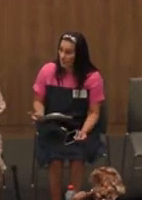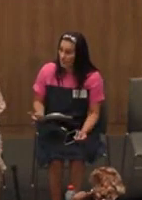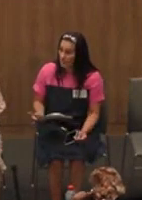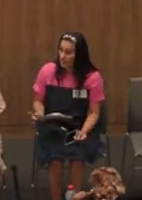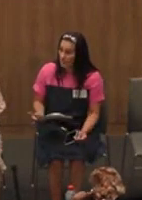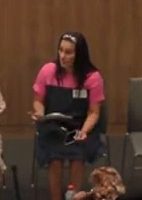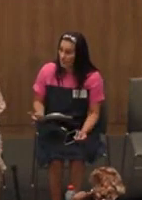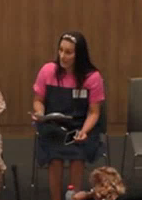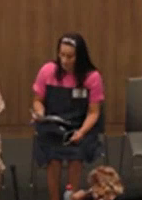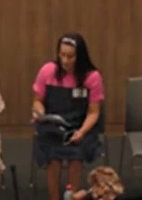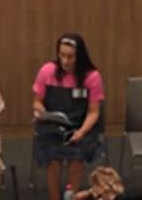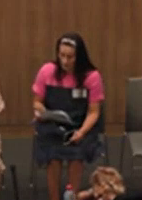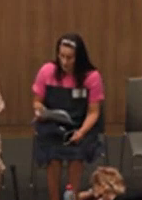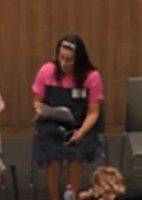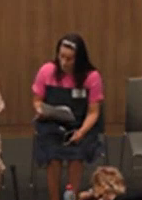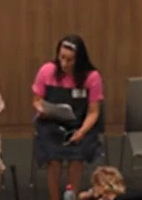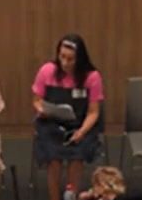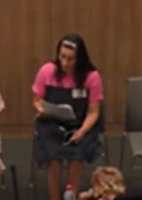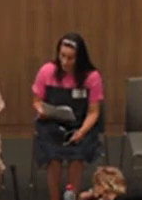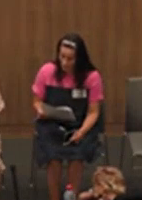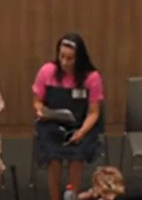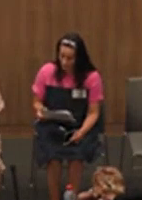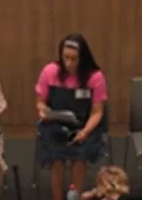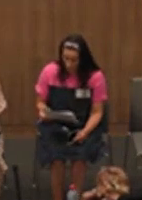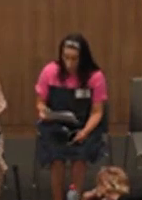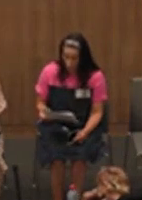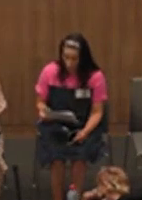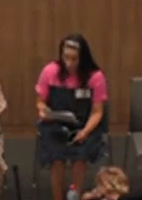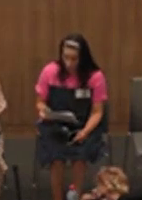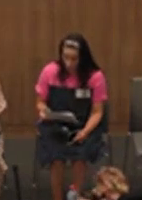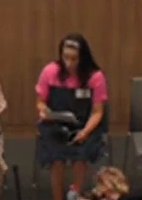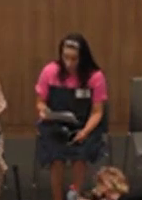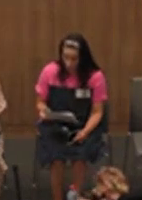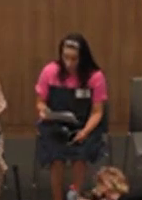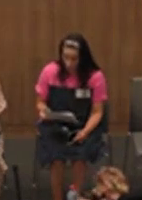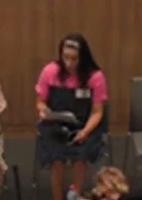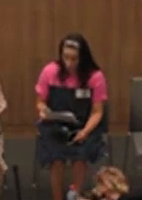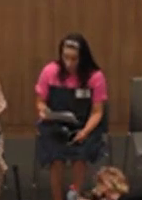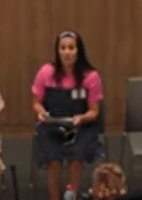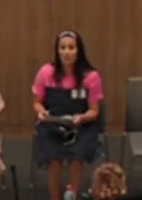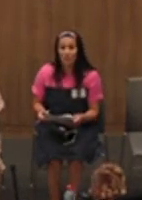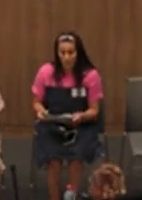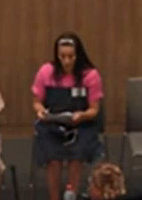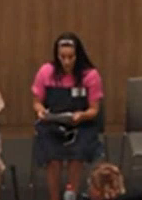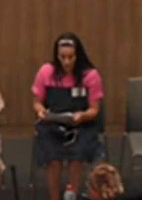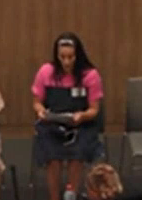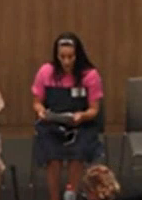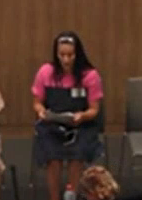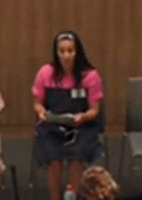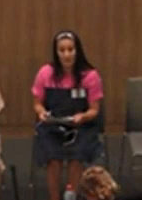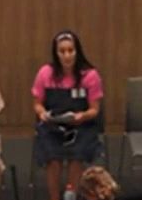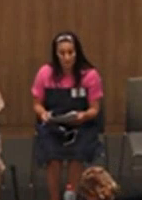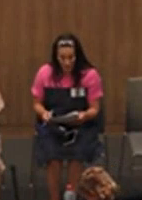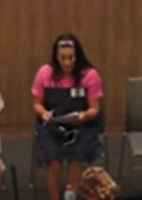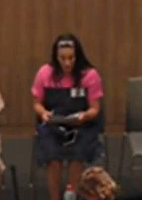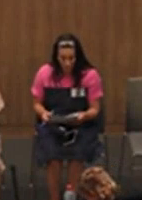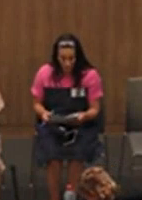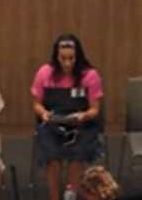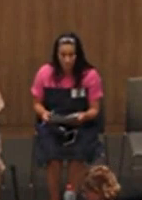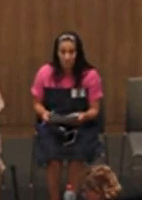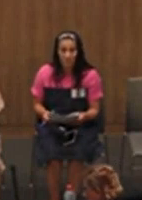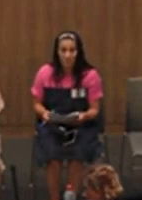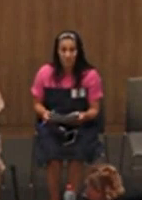hospital stay guidelines, the guide for disability service providers, establishes a framework on how this can be